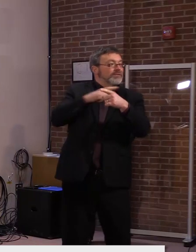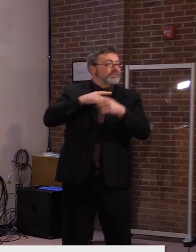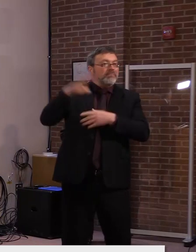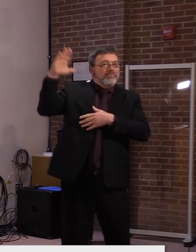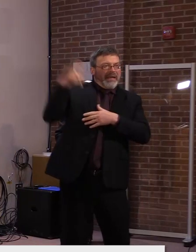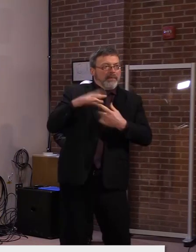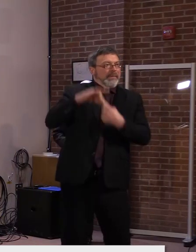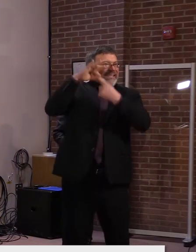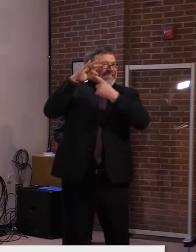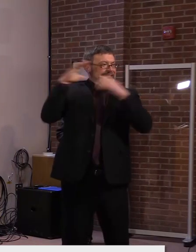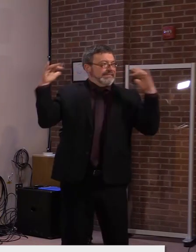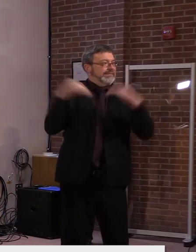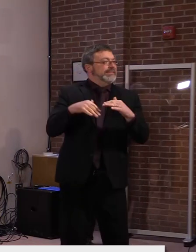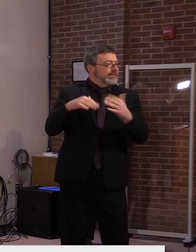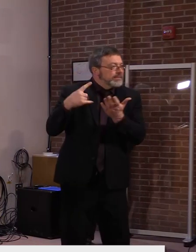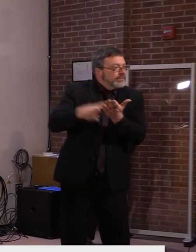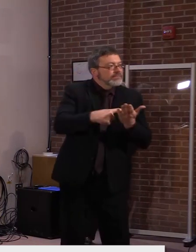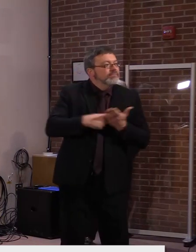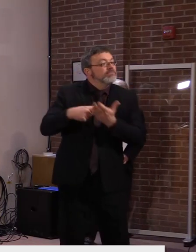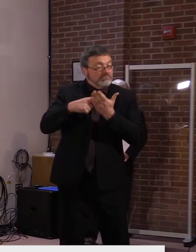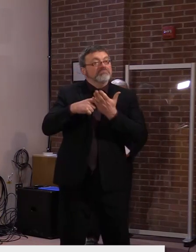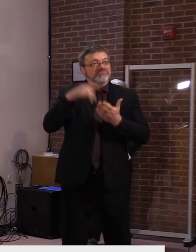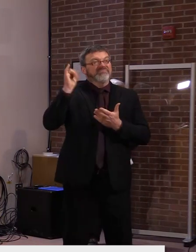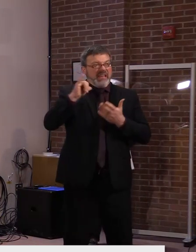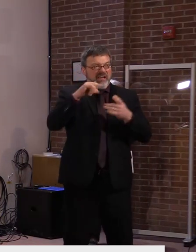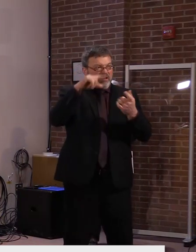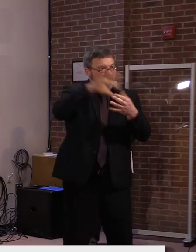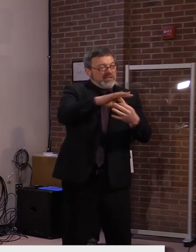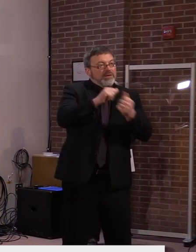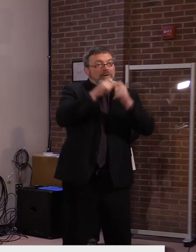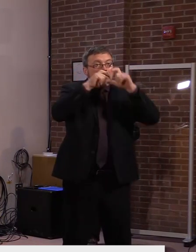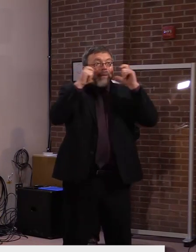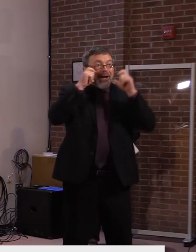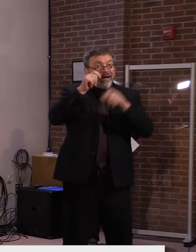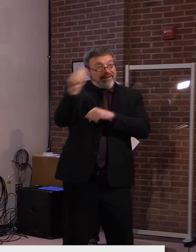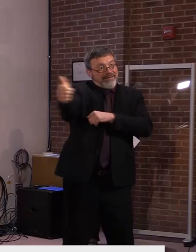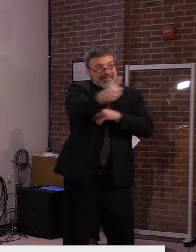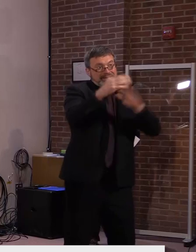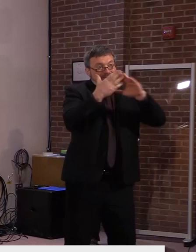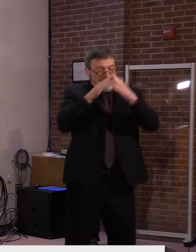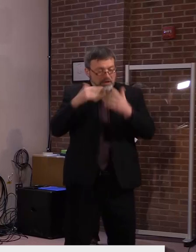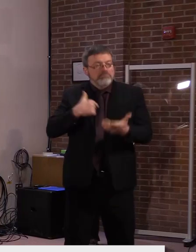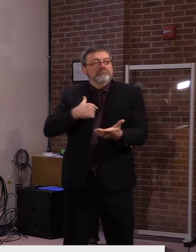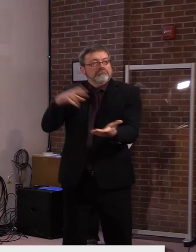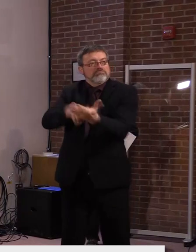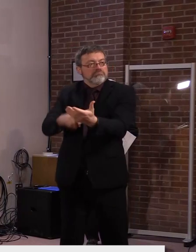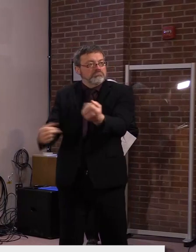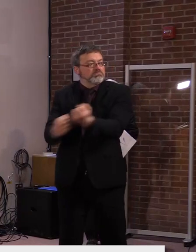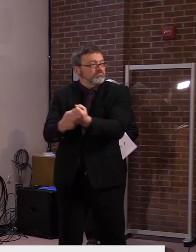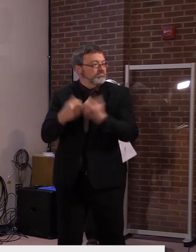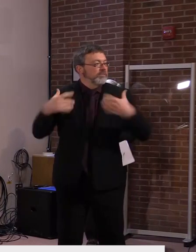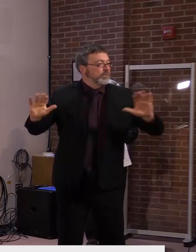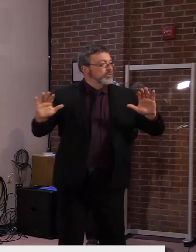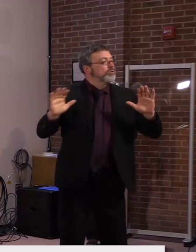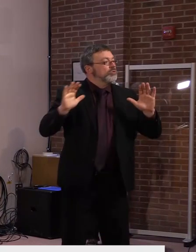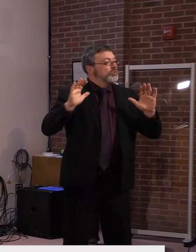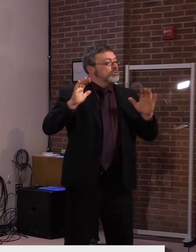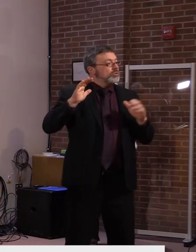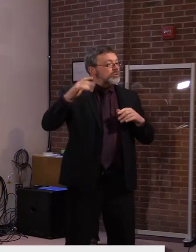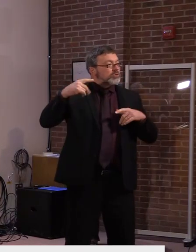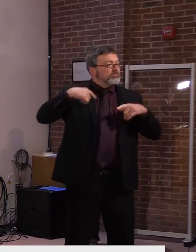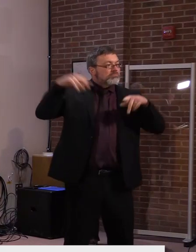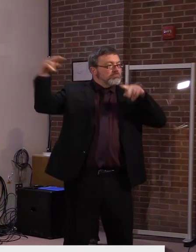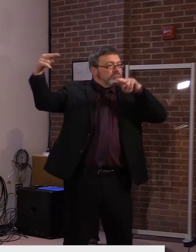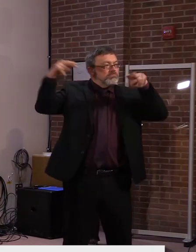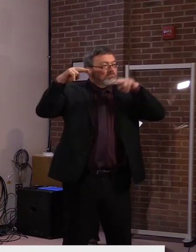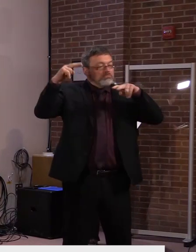I signed this morning, by the way, as a compromise between our extreme differences of opinion regarding COVID